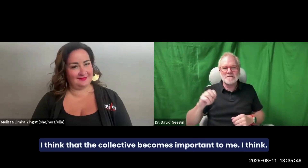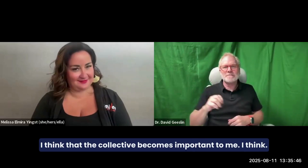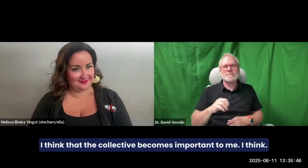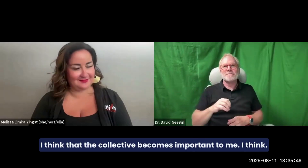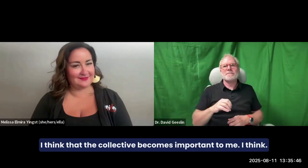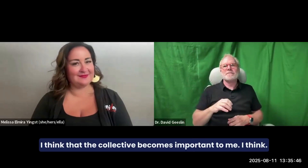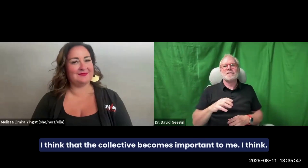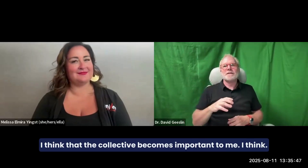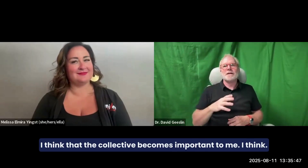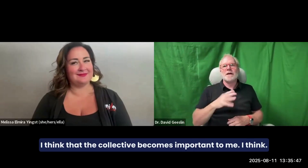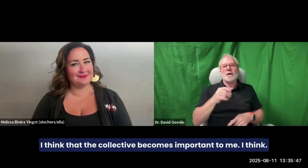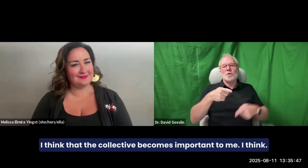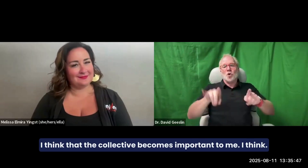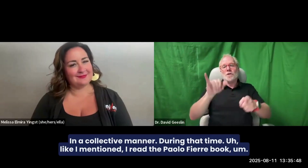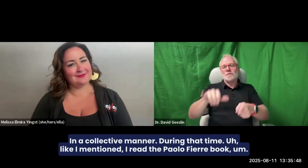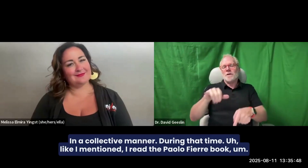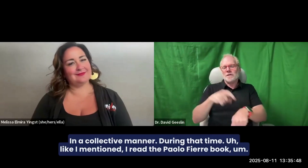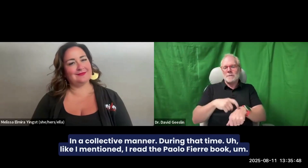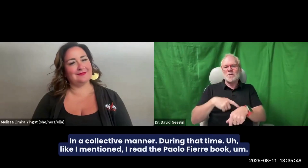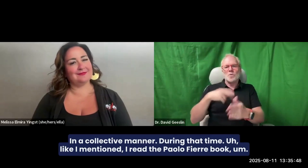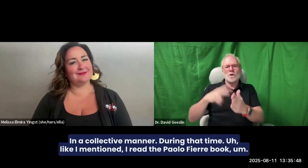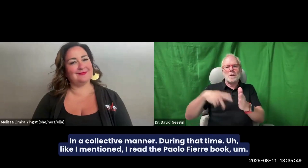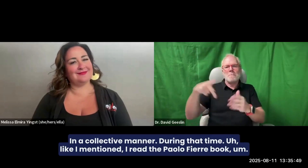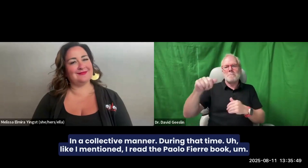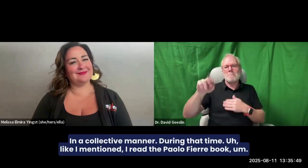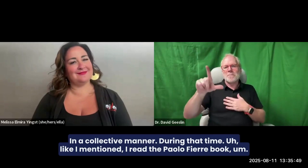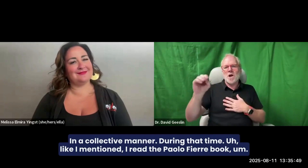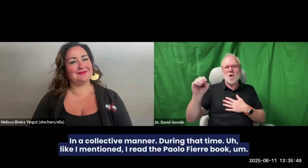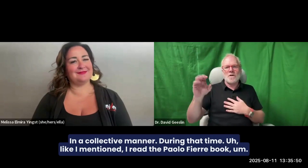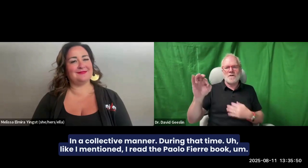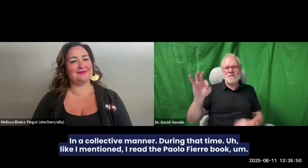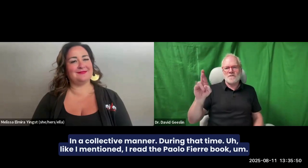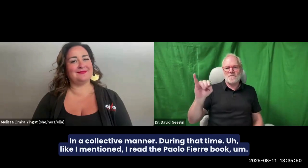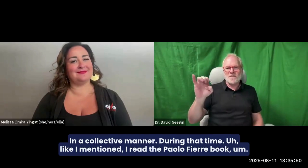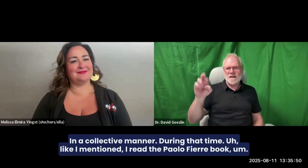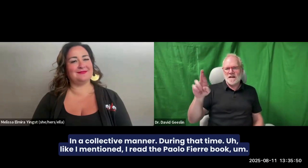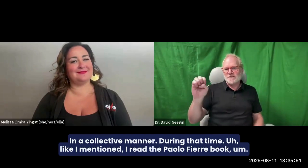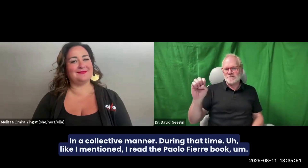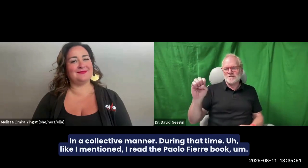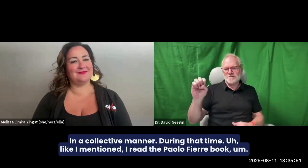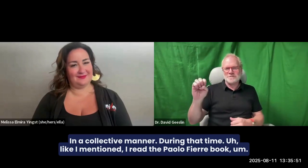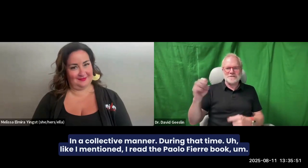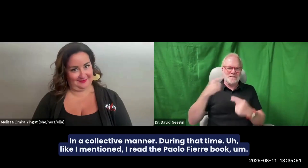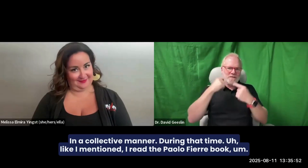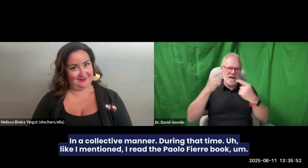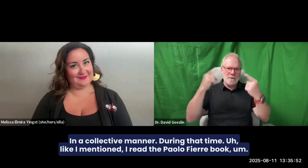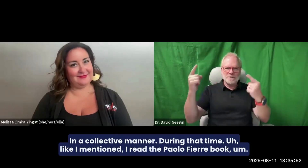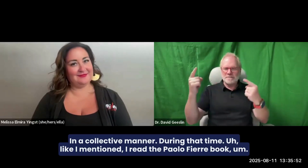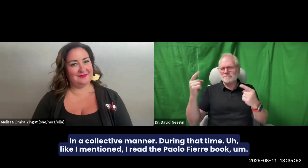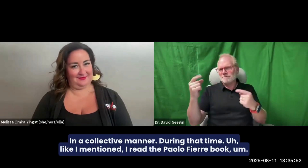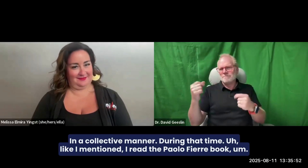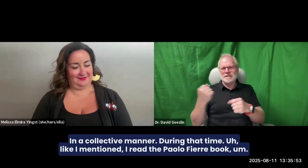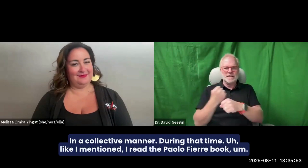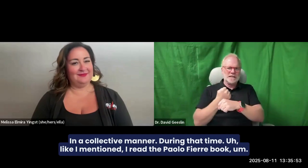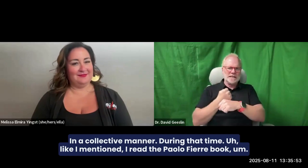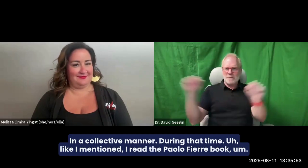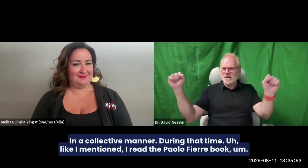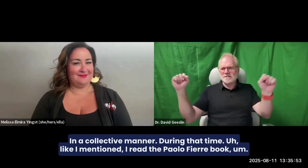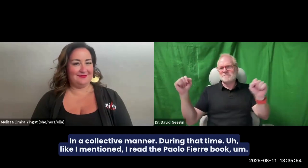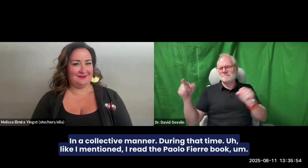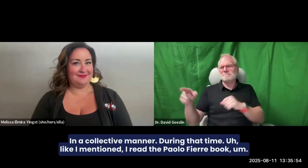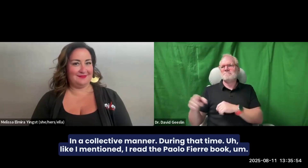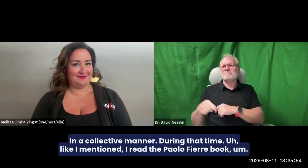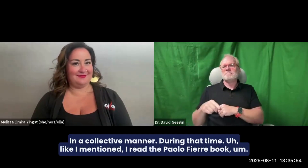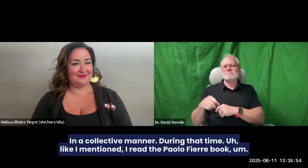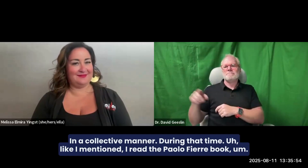collective becomes important to me. I think in a collective manner, during that time, like I mentioned, I read the Paulo Freire